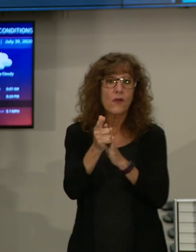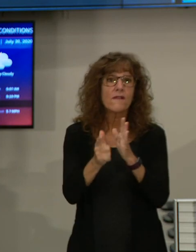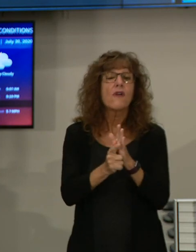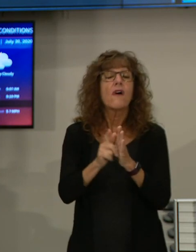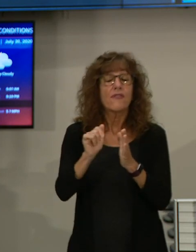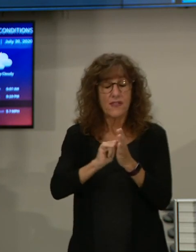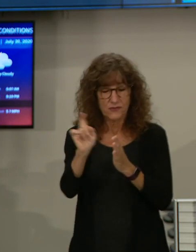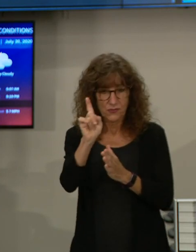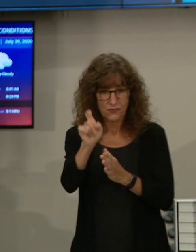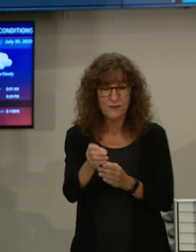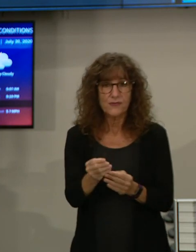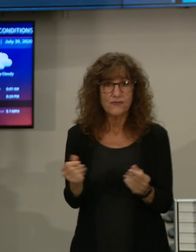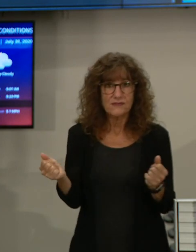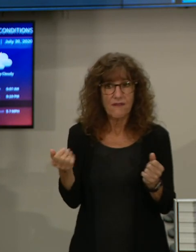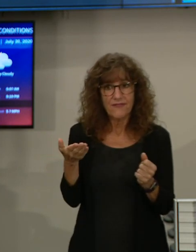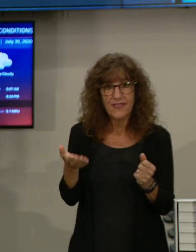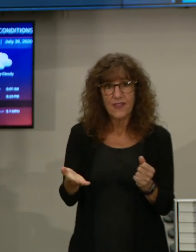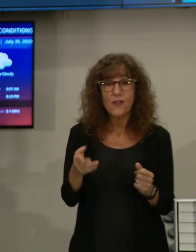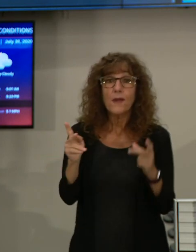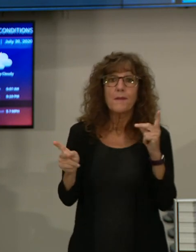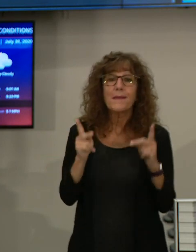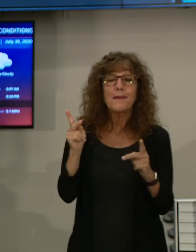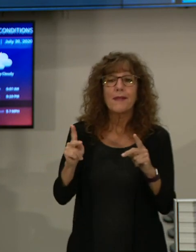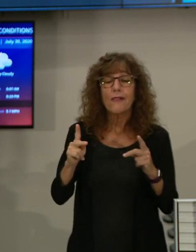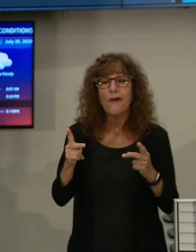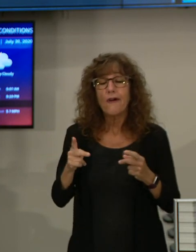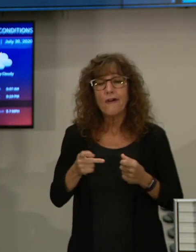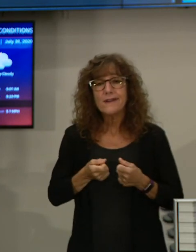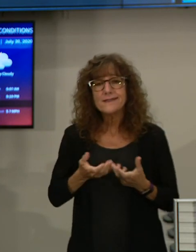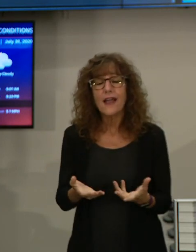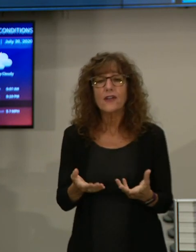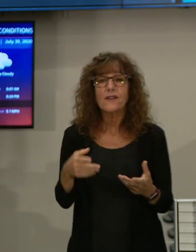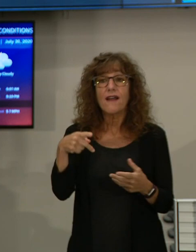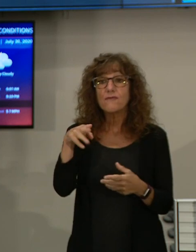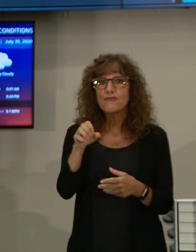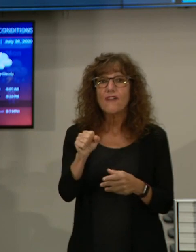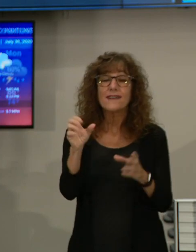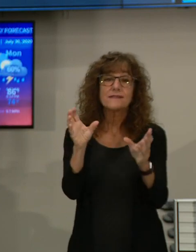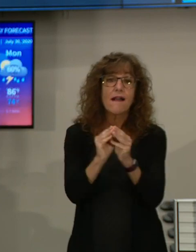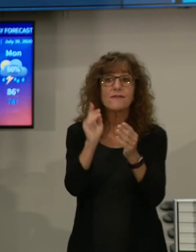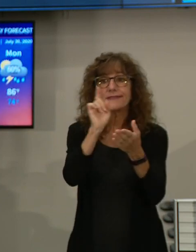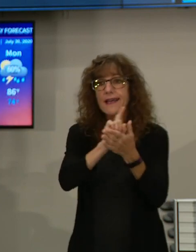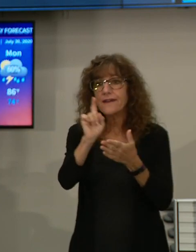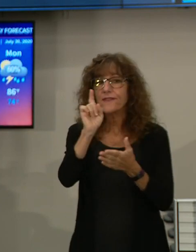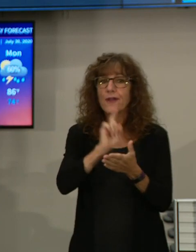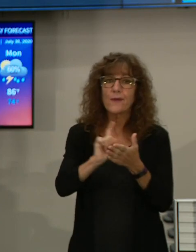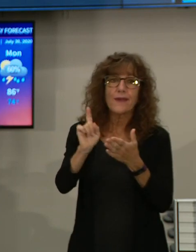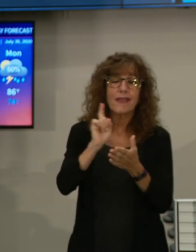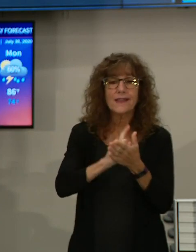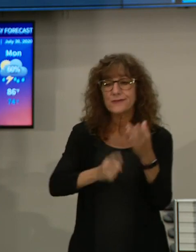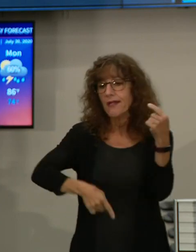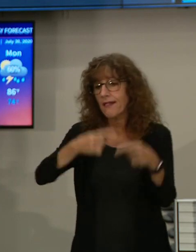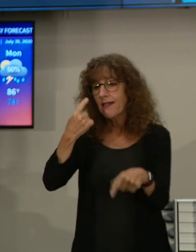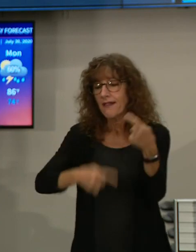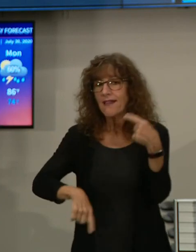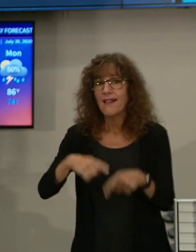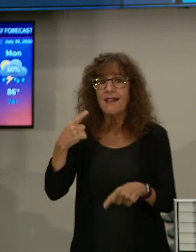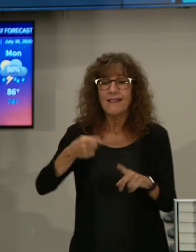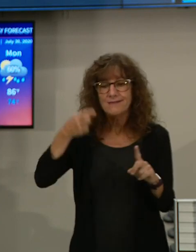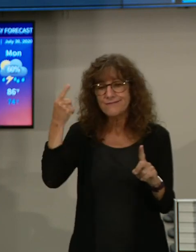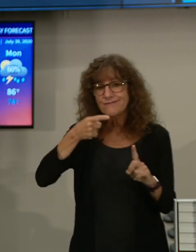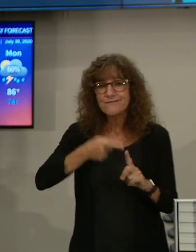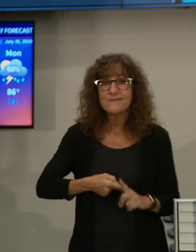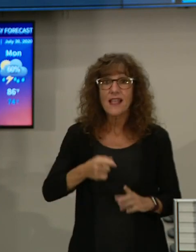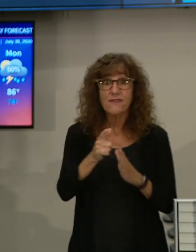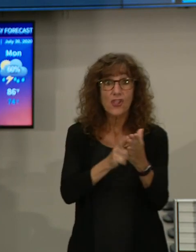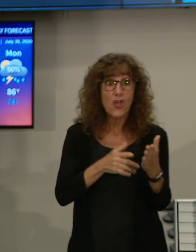should be resolved. I think what people are tired of is a press conference every week to hash out the details of a lawsuit when